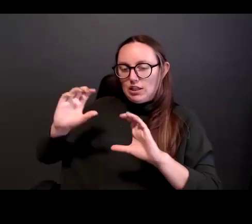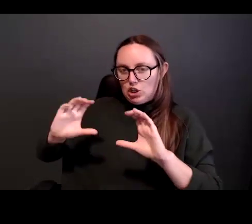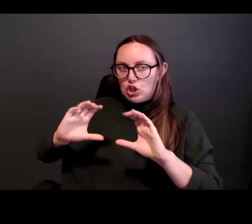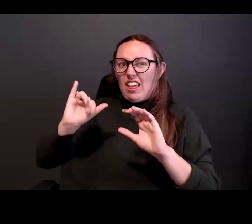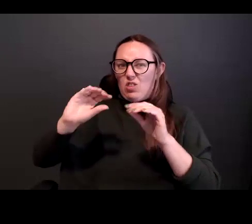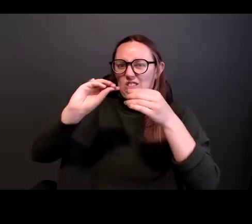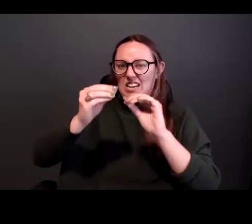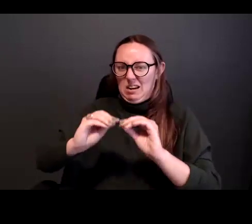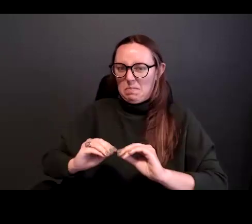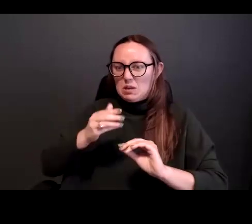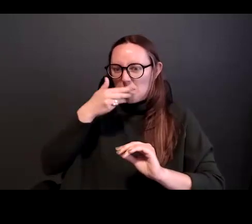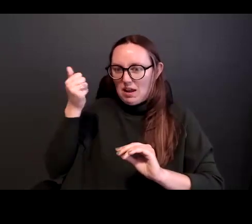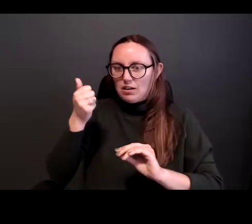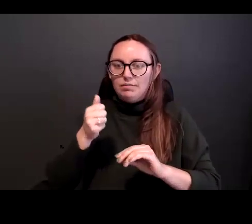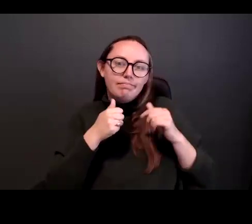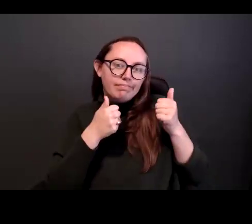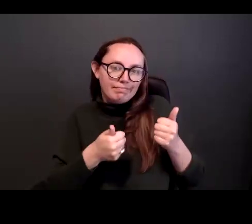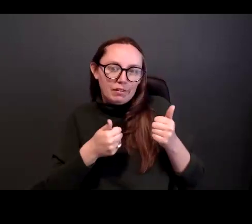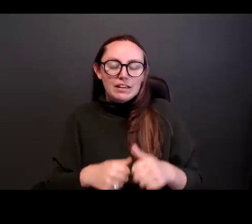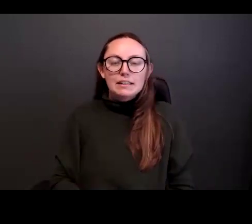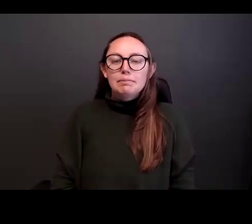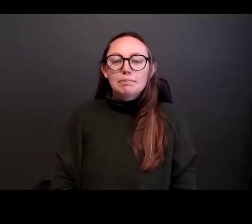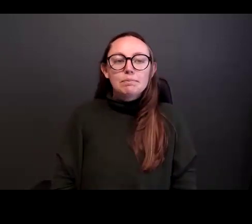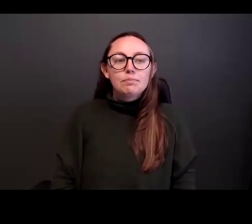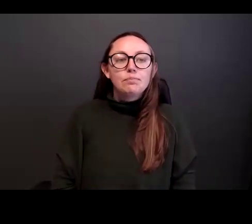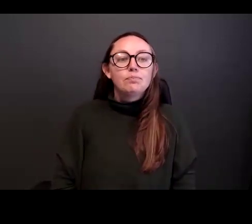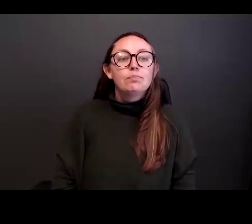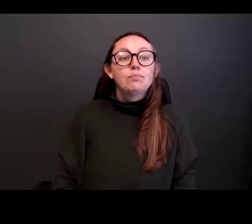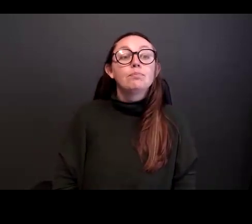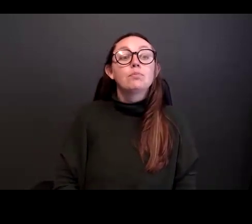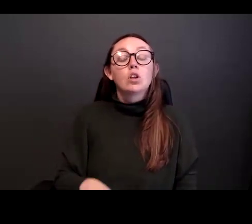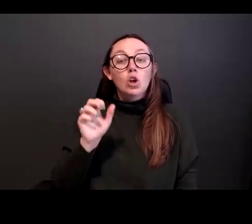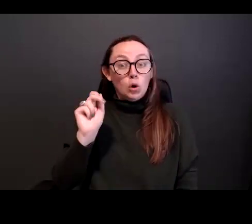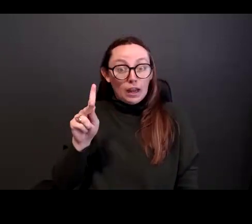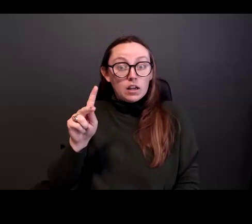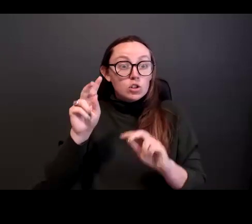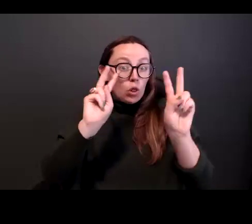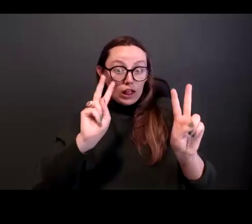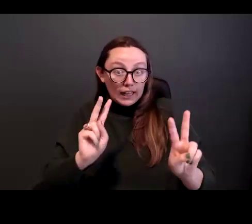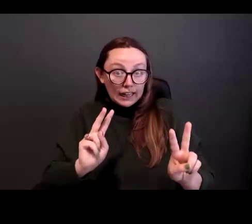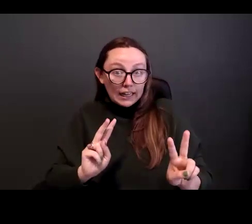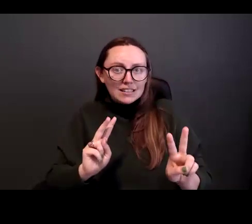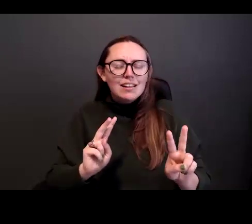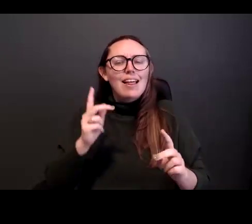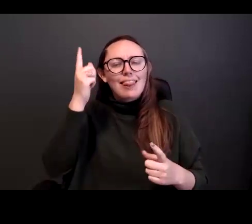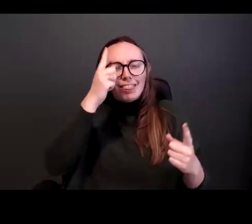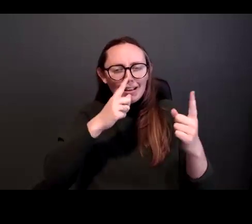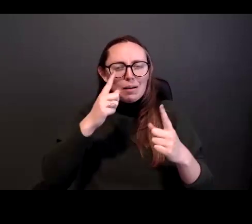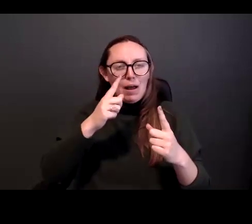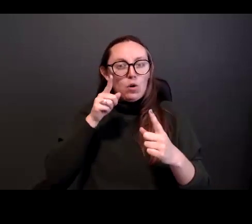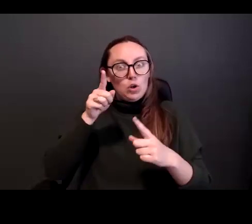Awesome. So let's take a look at this. And like you would work with your students, let's walk through